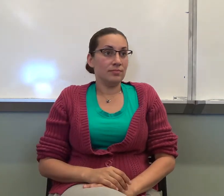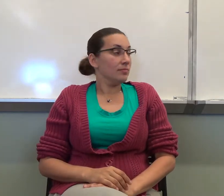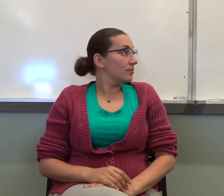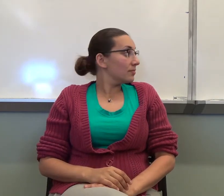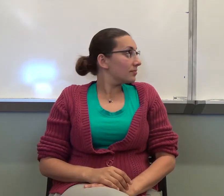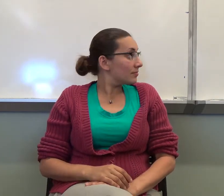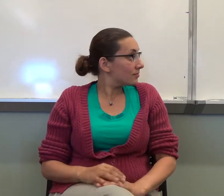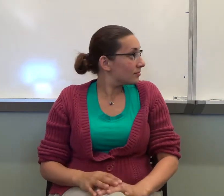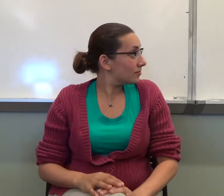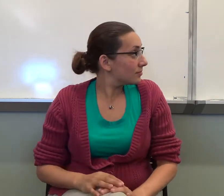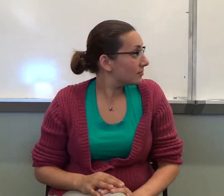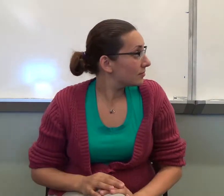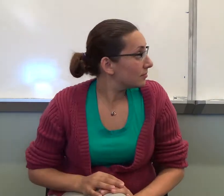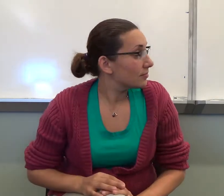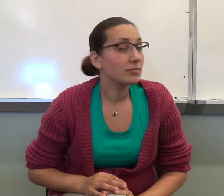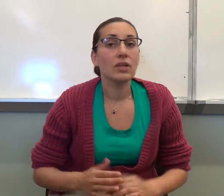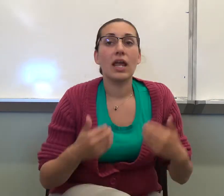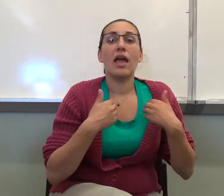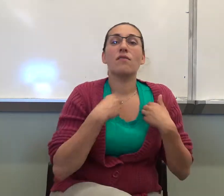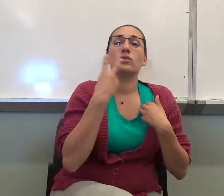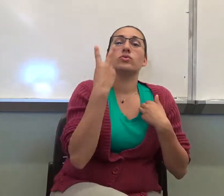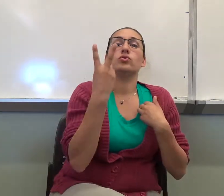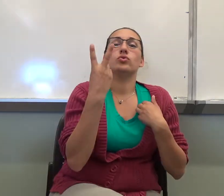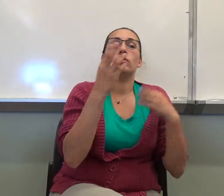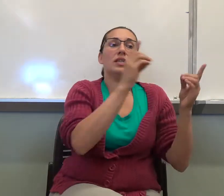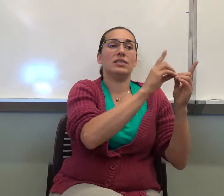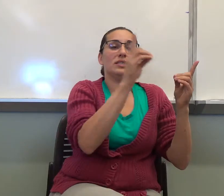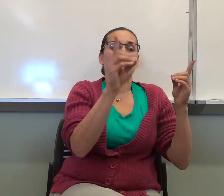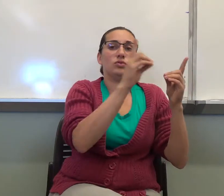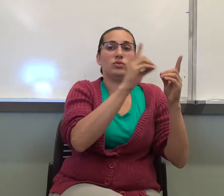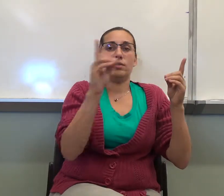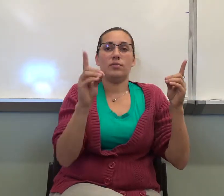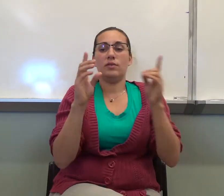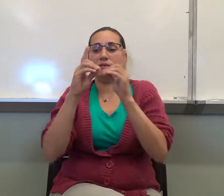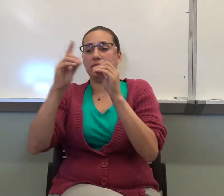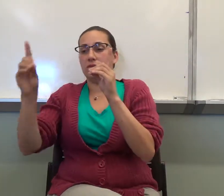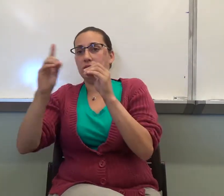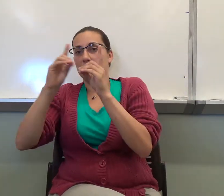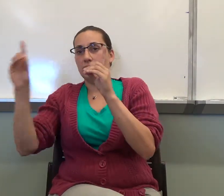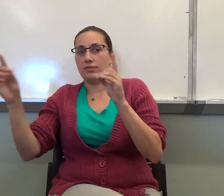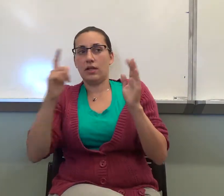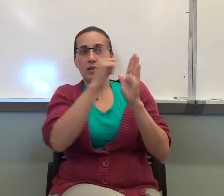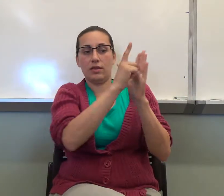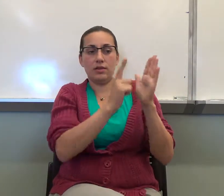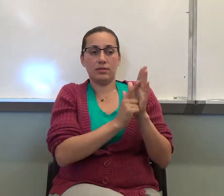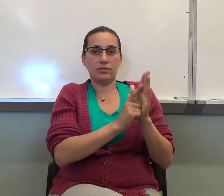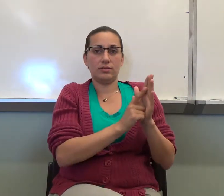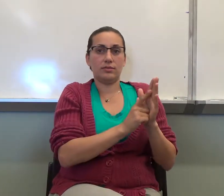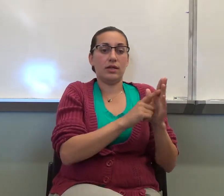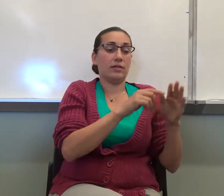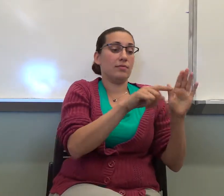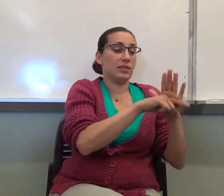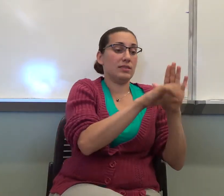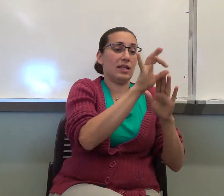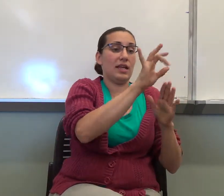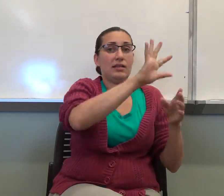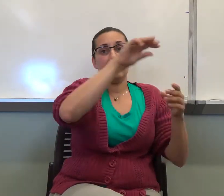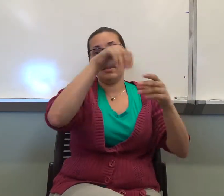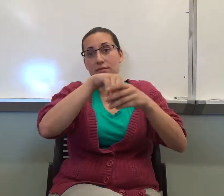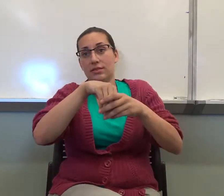Well, we've got two distributive laws. This one brings a minus 8 inside and does that. This one brings a 5